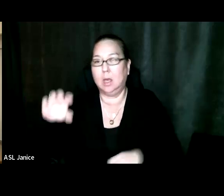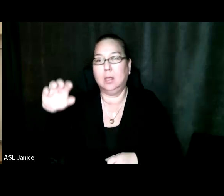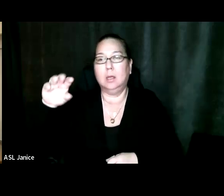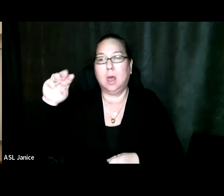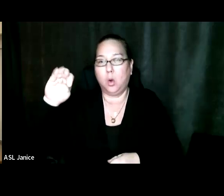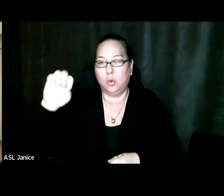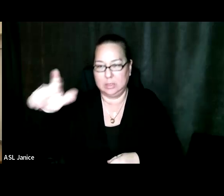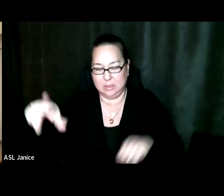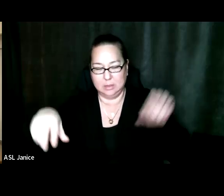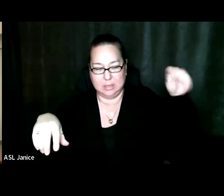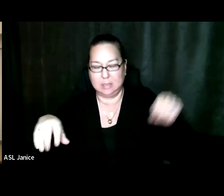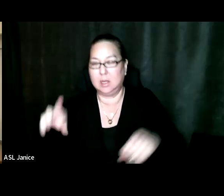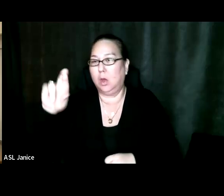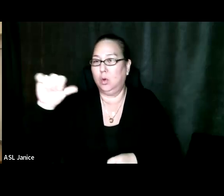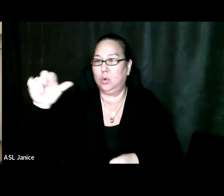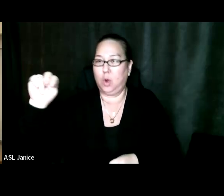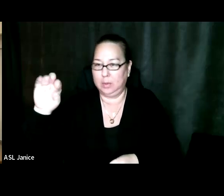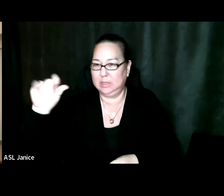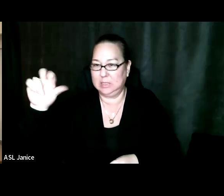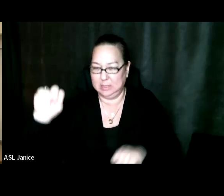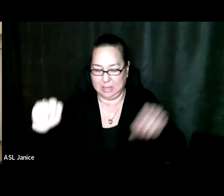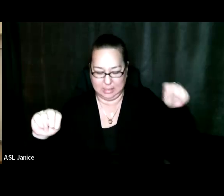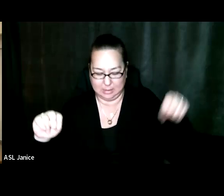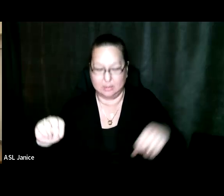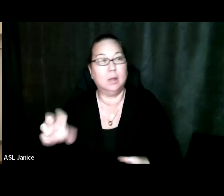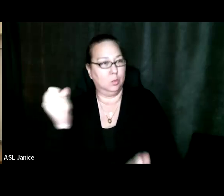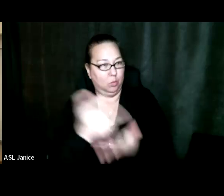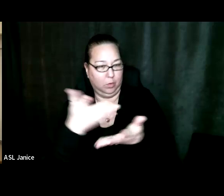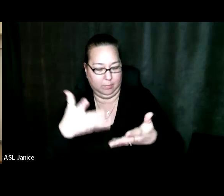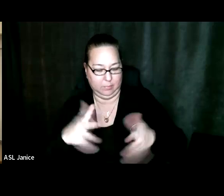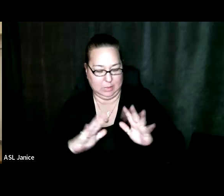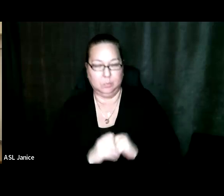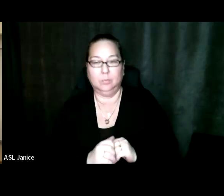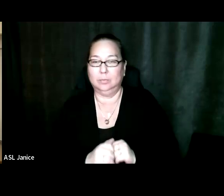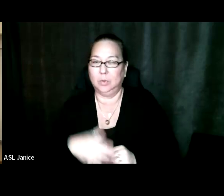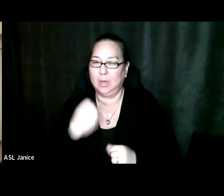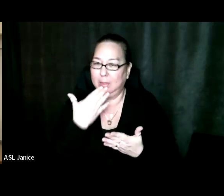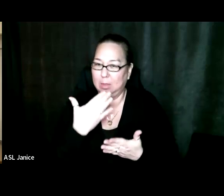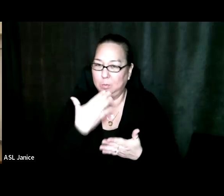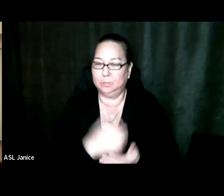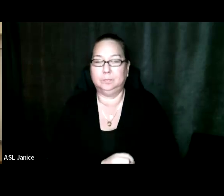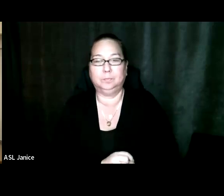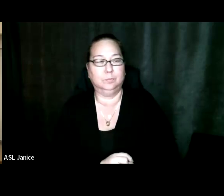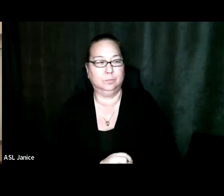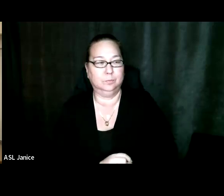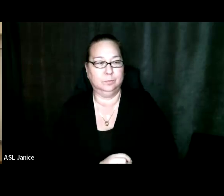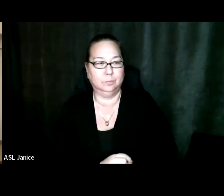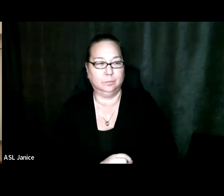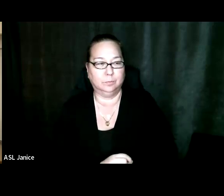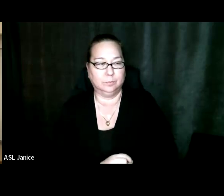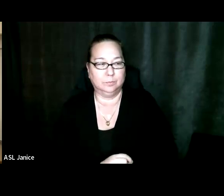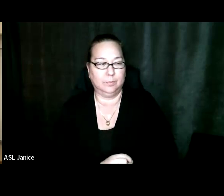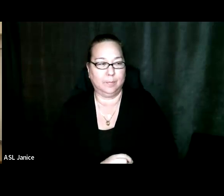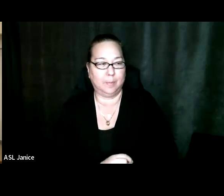Yes. Robinson. Yes, The motion is approved. thank you. Thank you. Good job. Thank